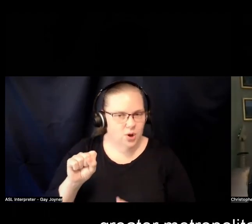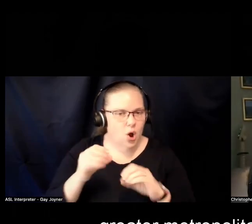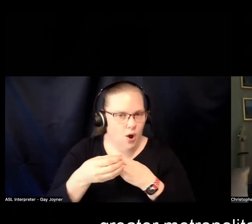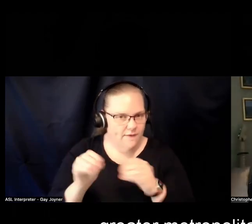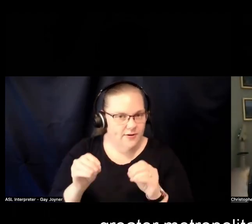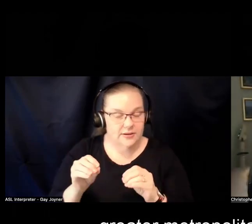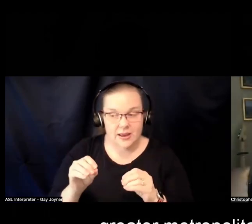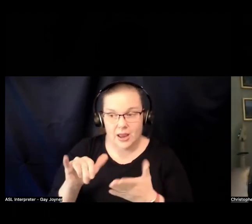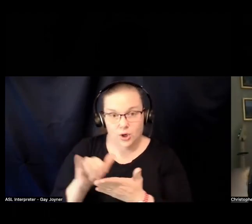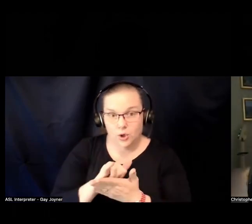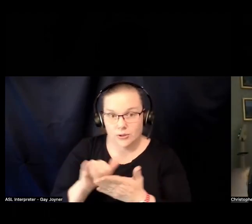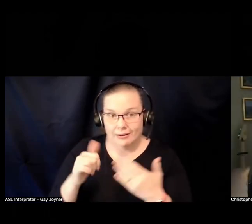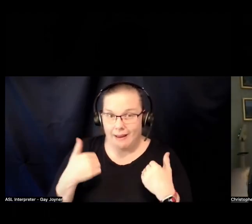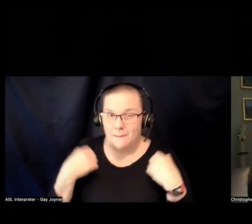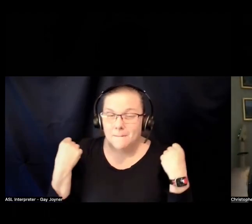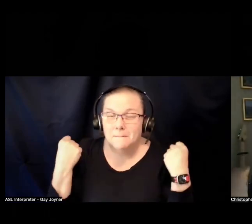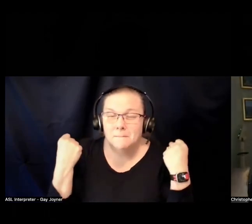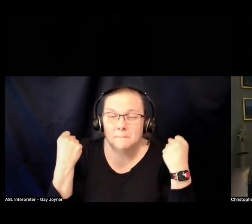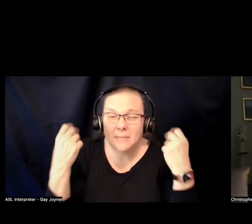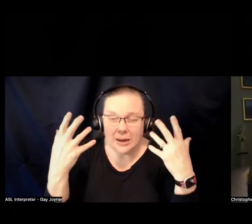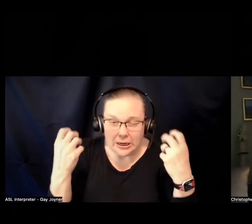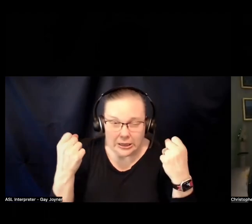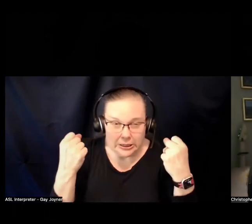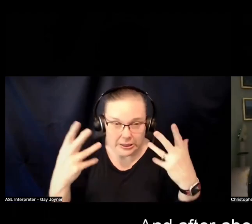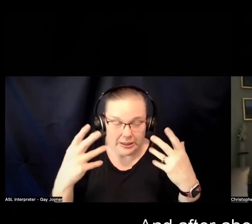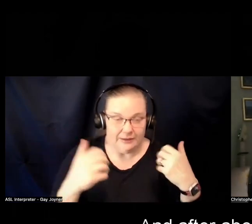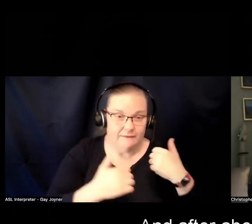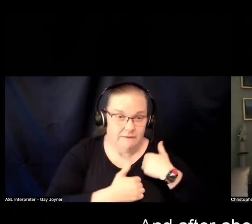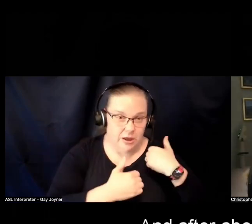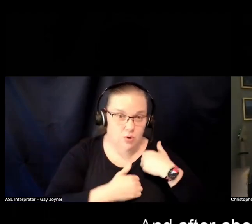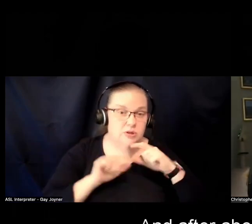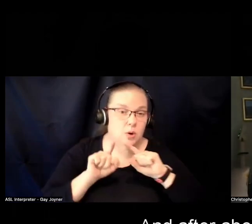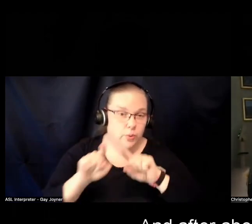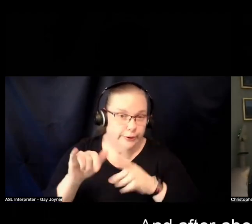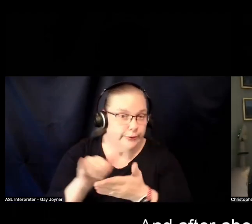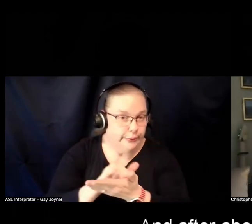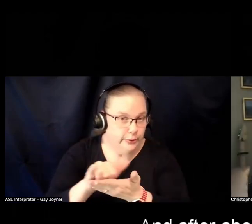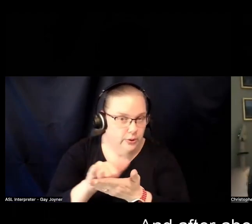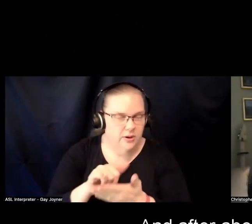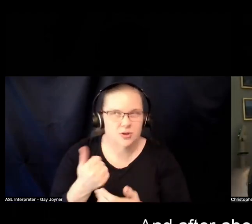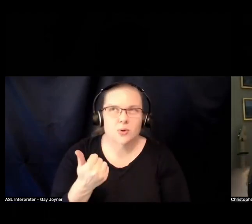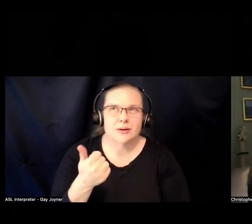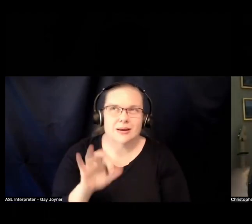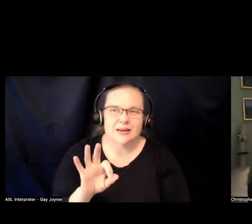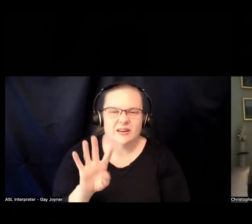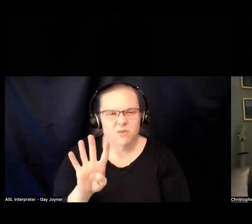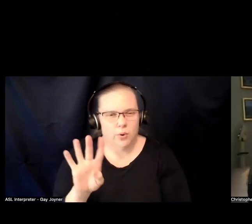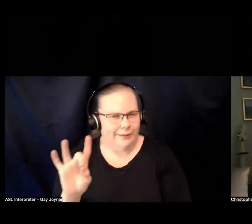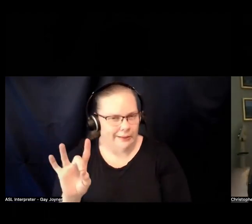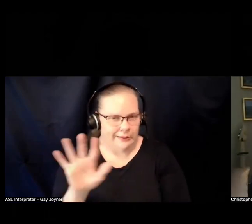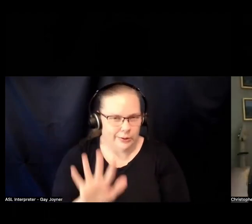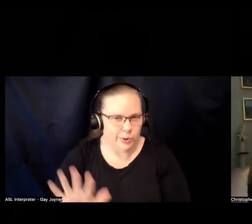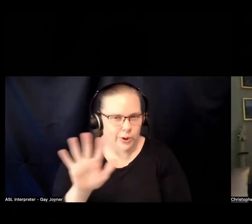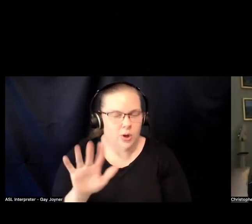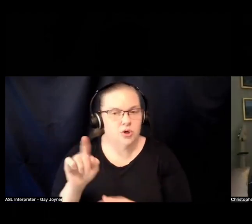metropolitan New York, had millions of veterans that were returning. And after about 1948 or so, she goes back